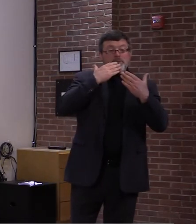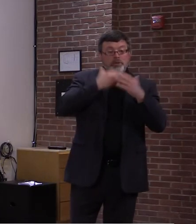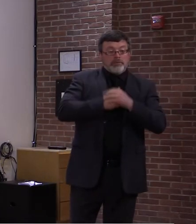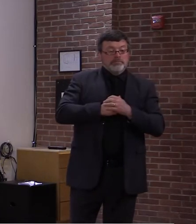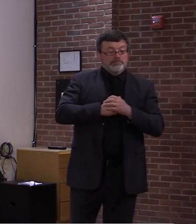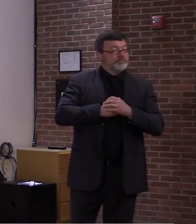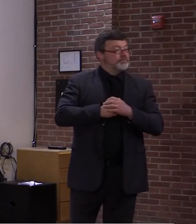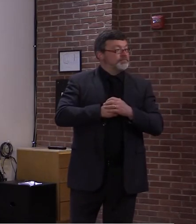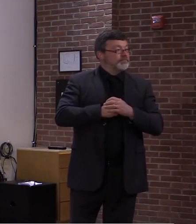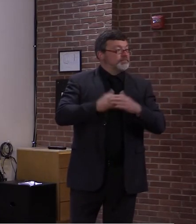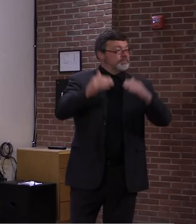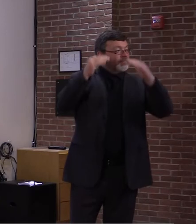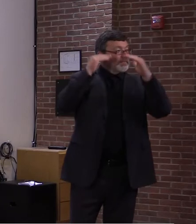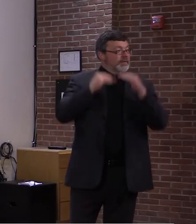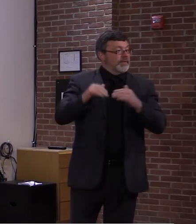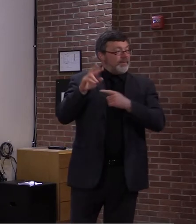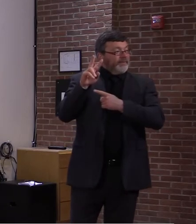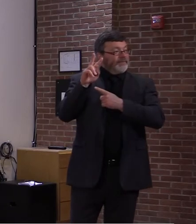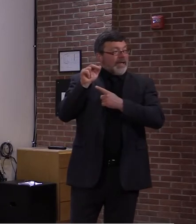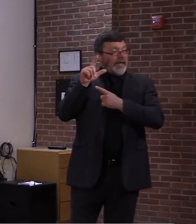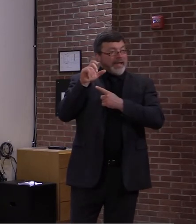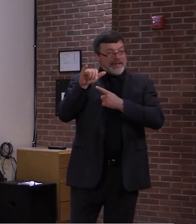Lisa Loomis, The Valley Reporter.